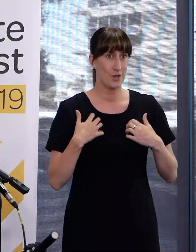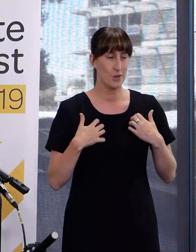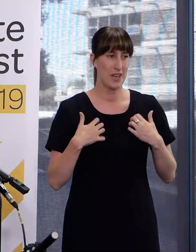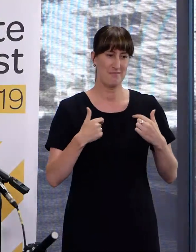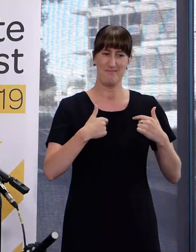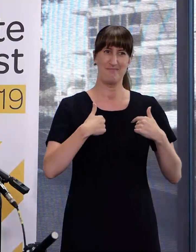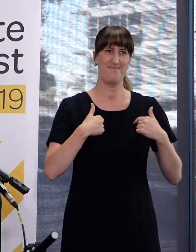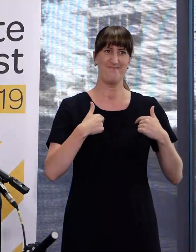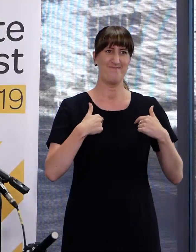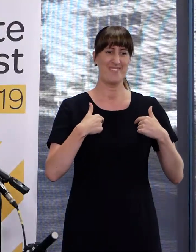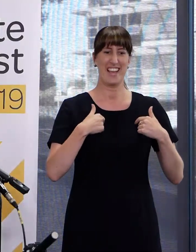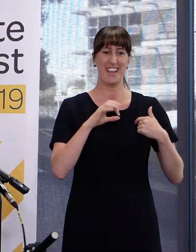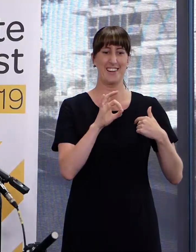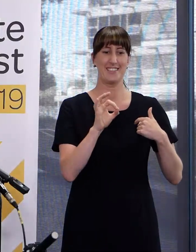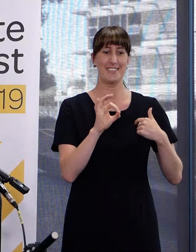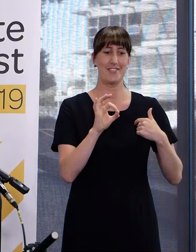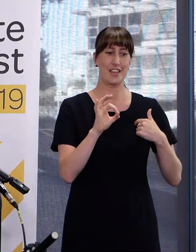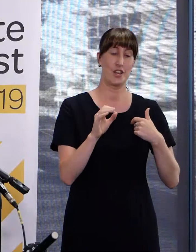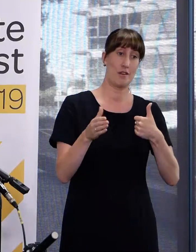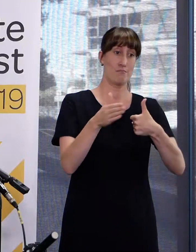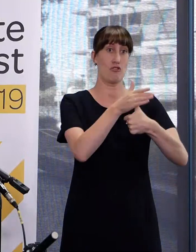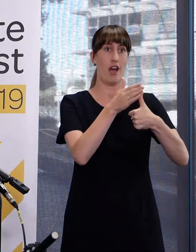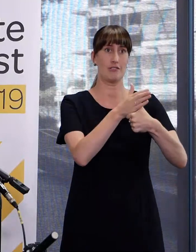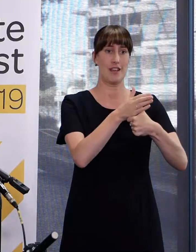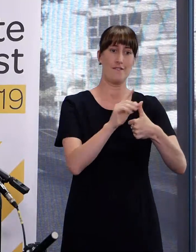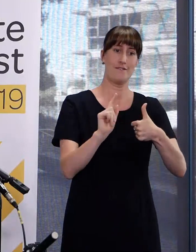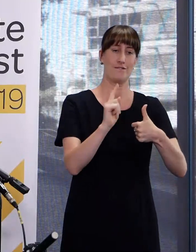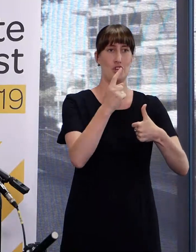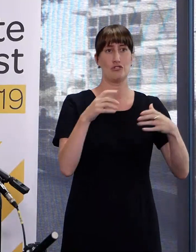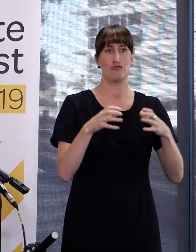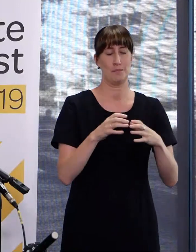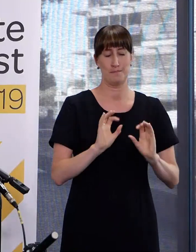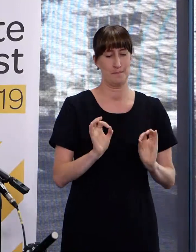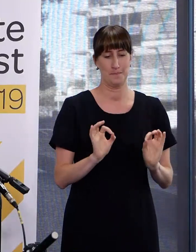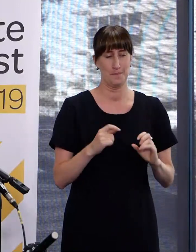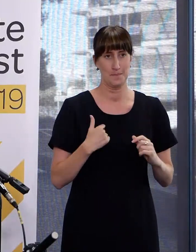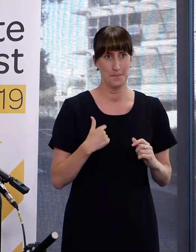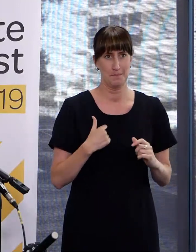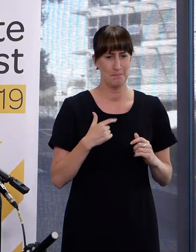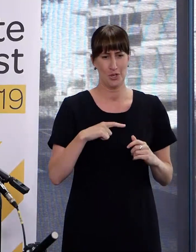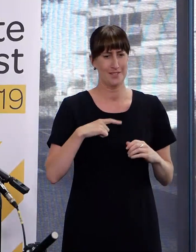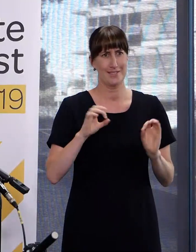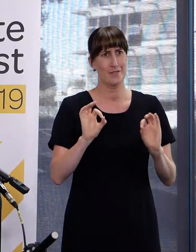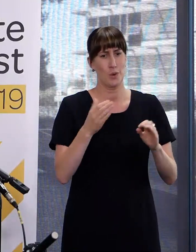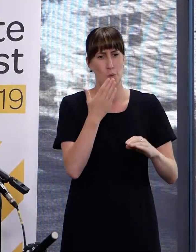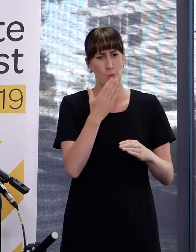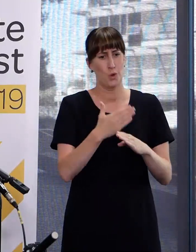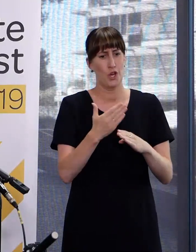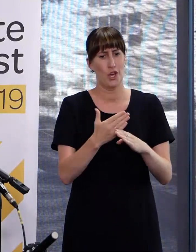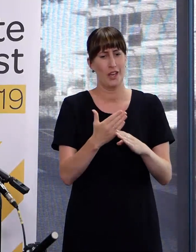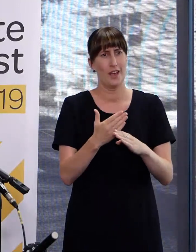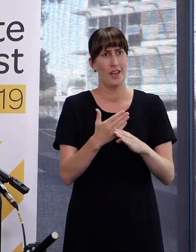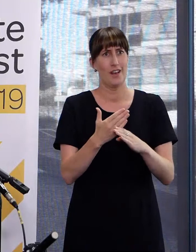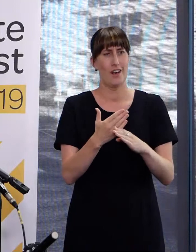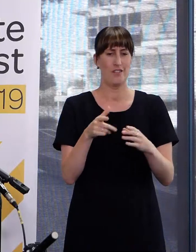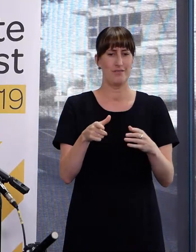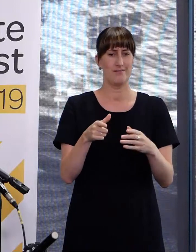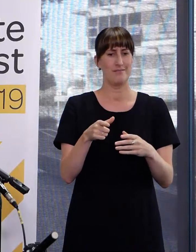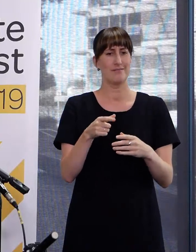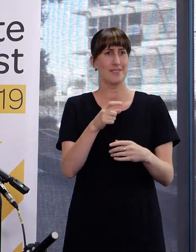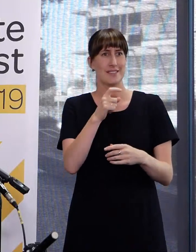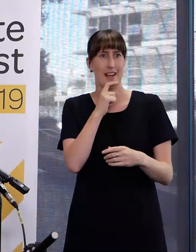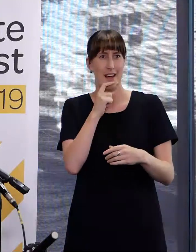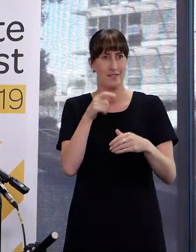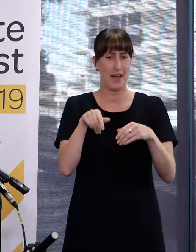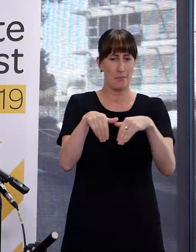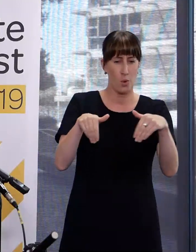Obviously, I'm not a frontline border worker or health worker, but I will certainly be having the vaccine. And as I say, I'm very excited about not